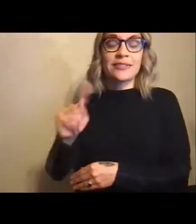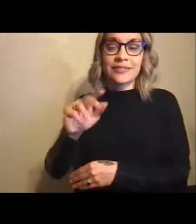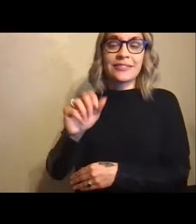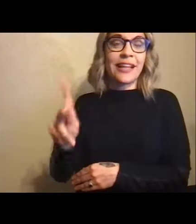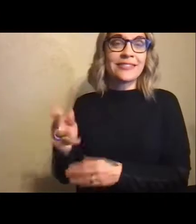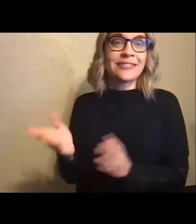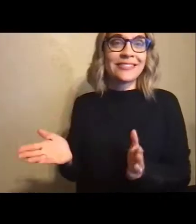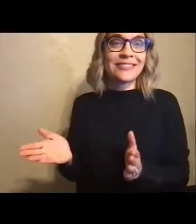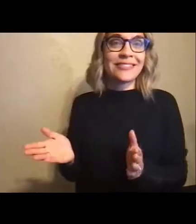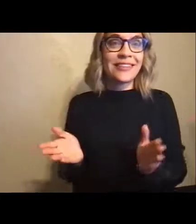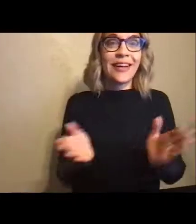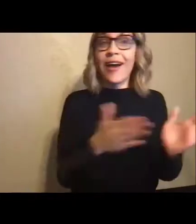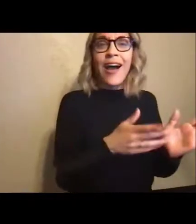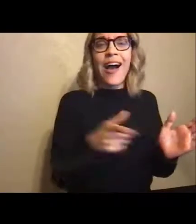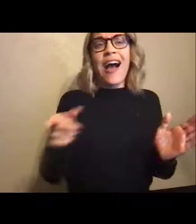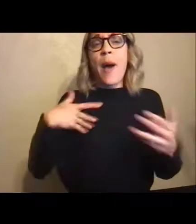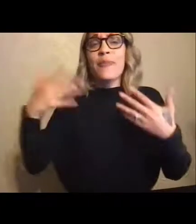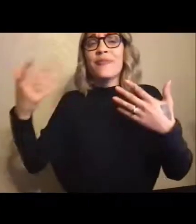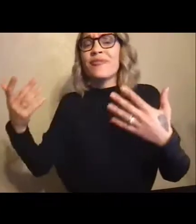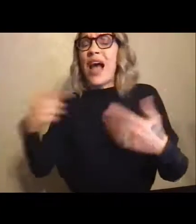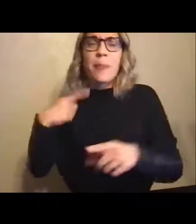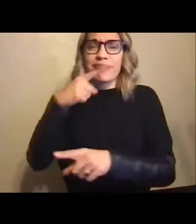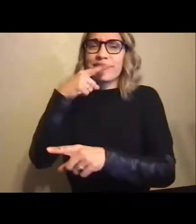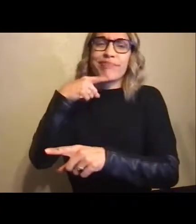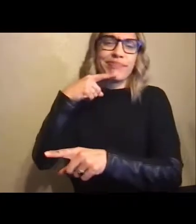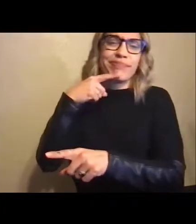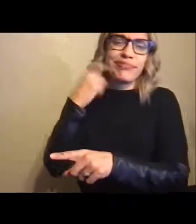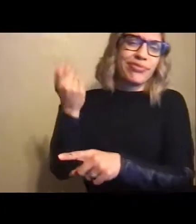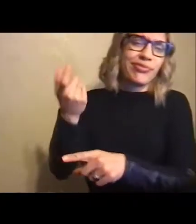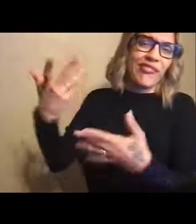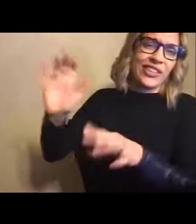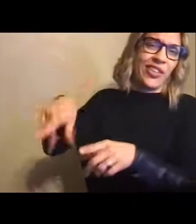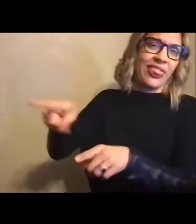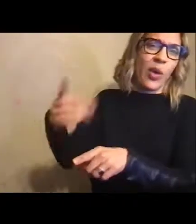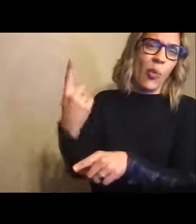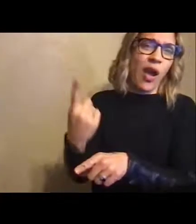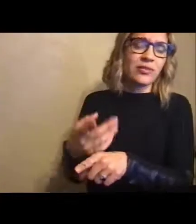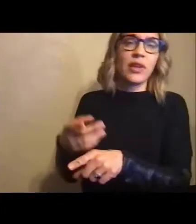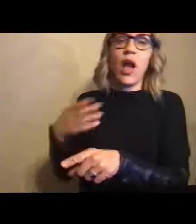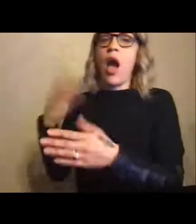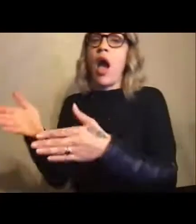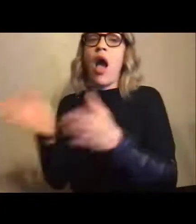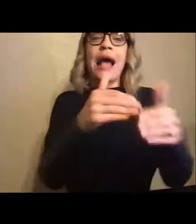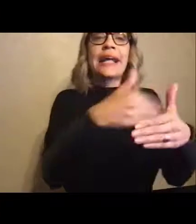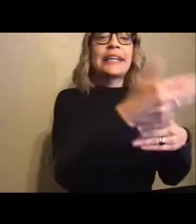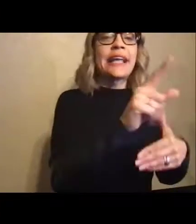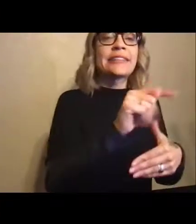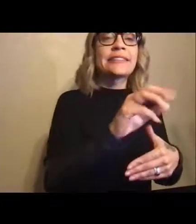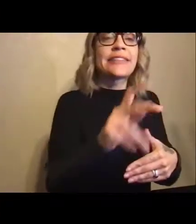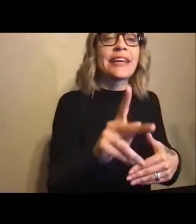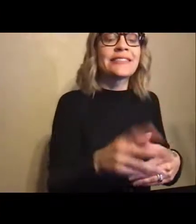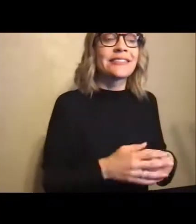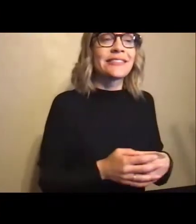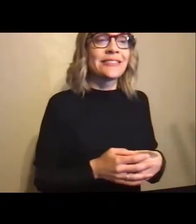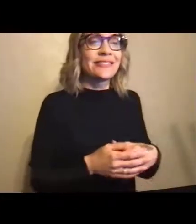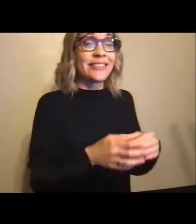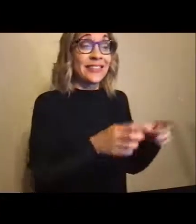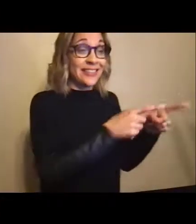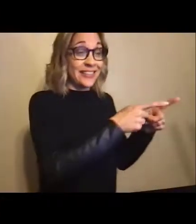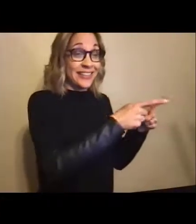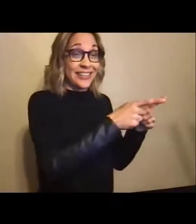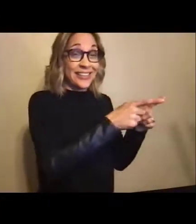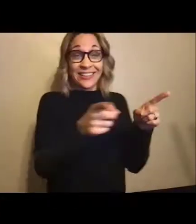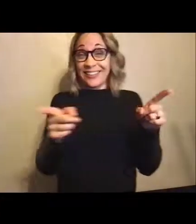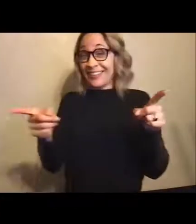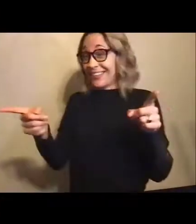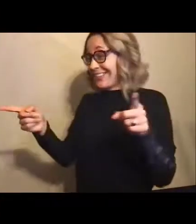So instead of focusing on that task, you might divert your attention, right? I'm sick of this, or I'm burnt out, or I need to